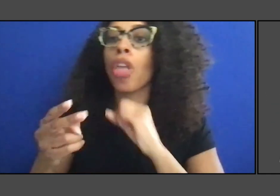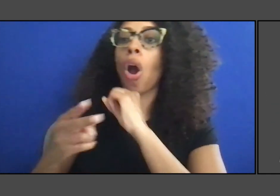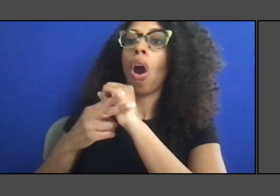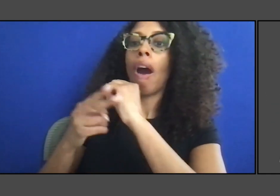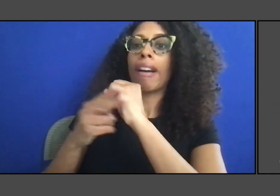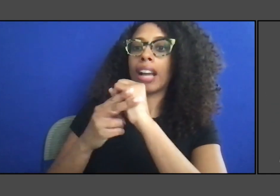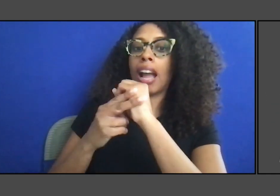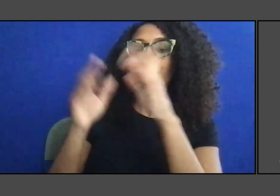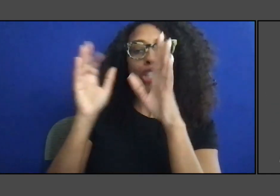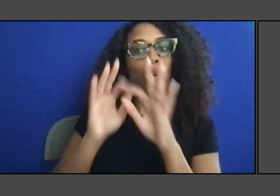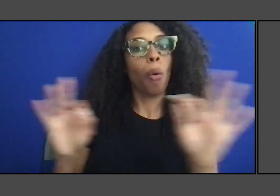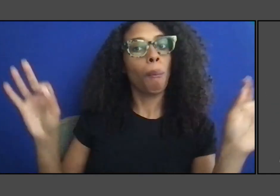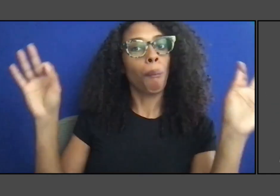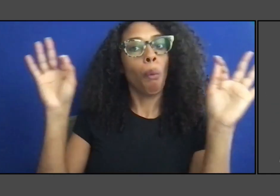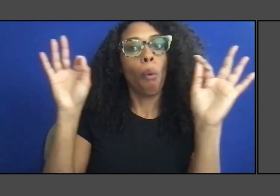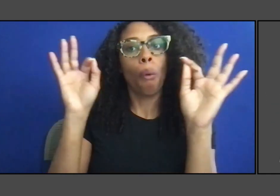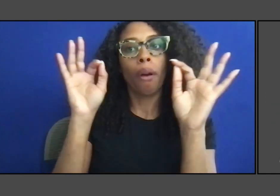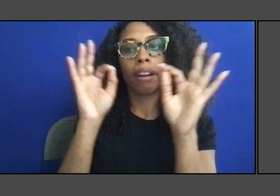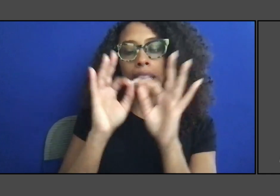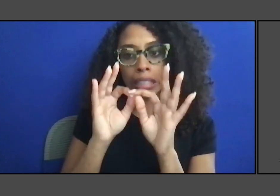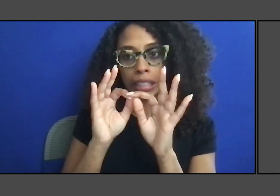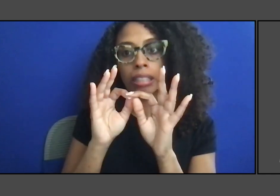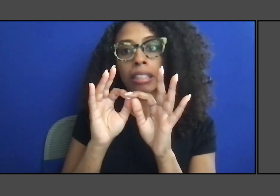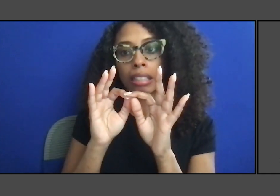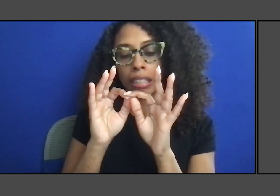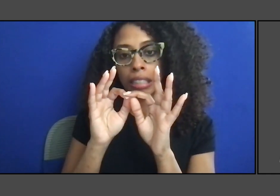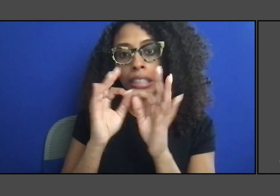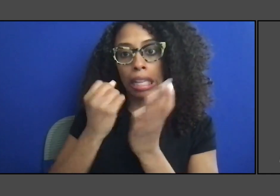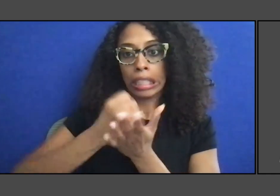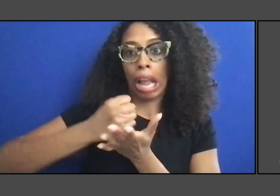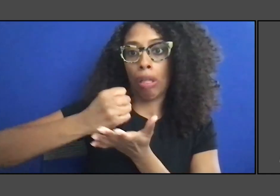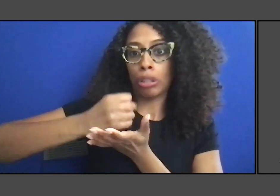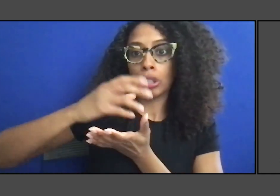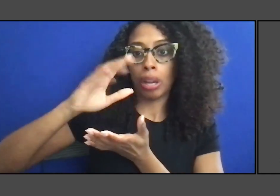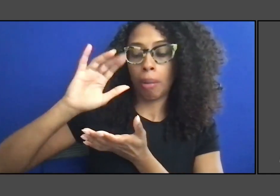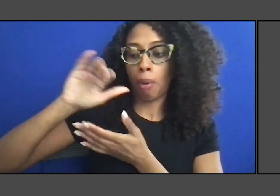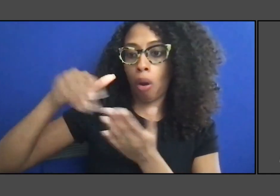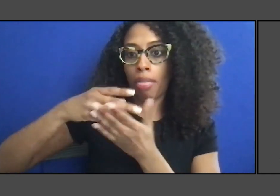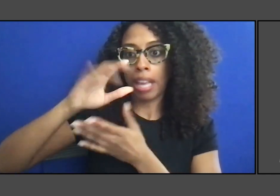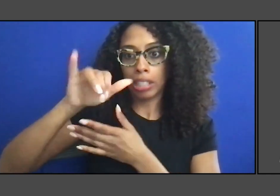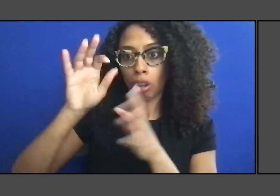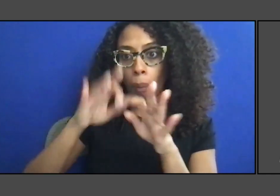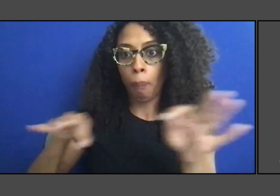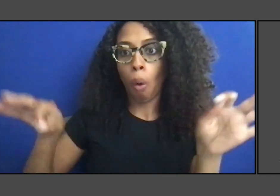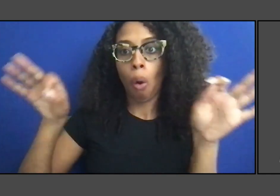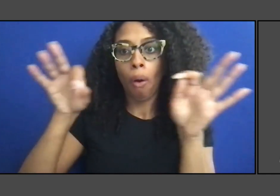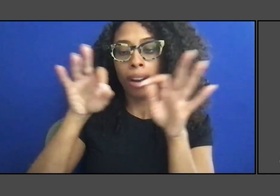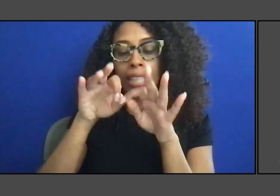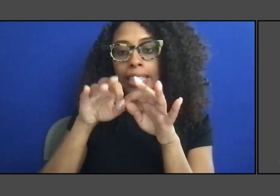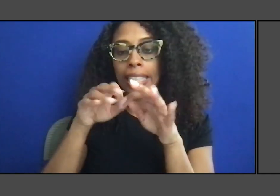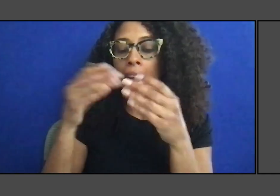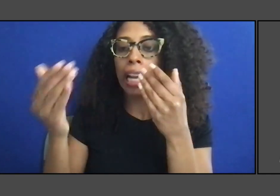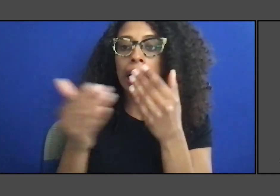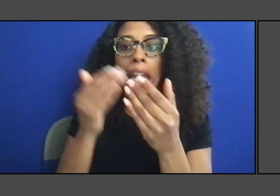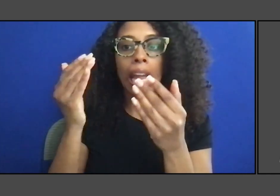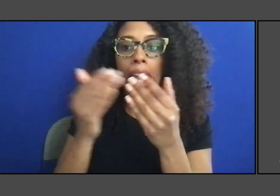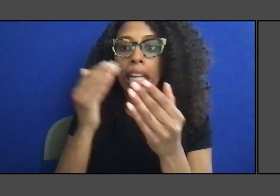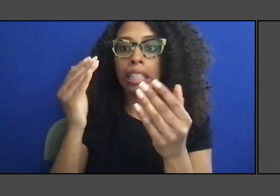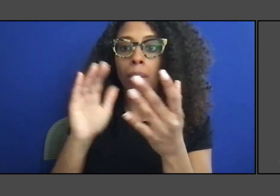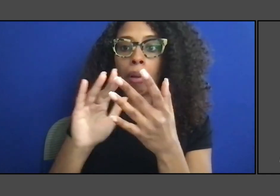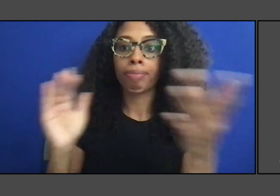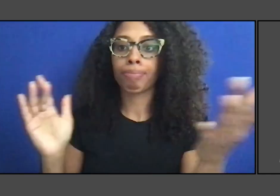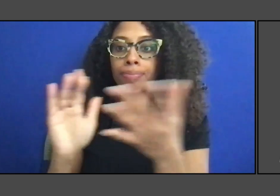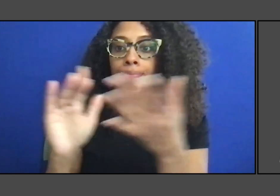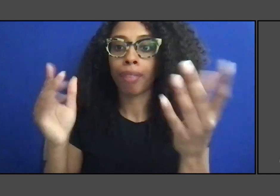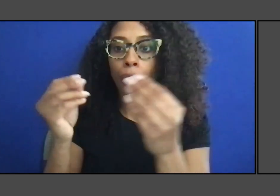of the things that can too easily get lost. Mm-hmm. Yeah, Esperanza, did you